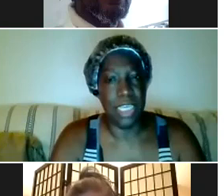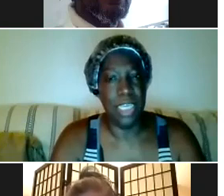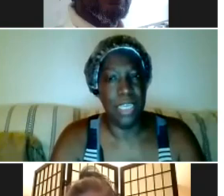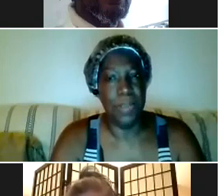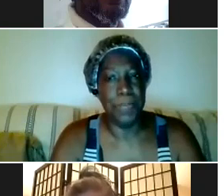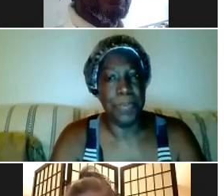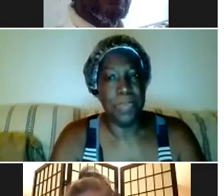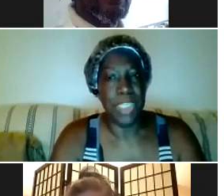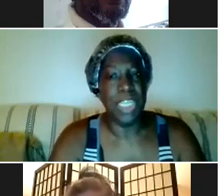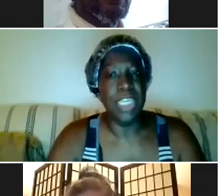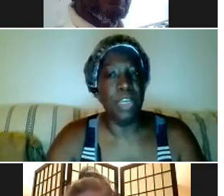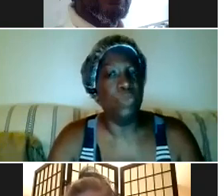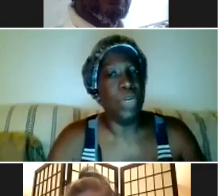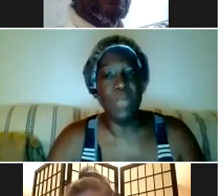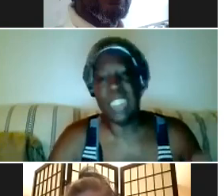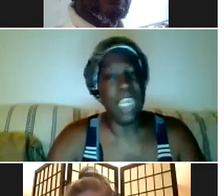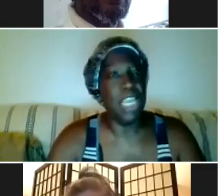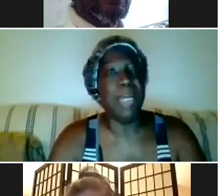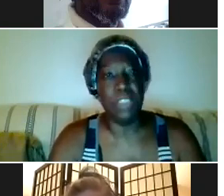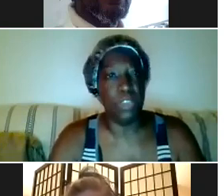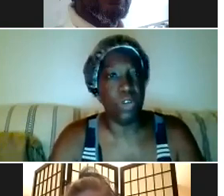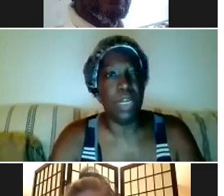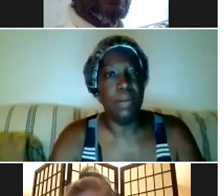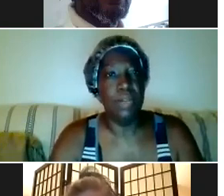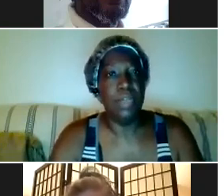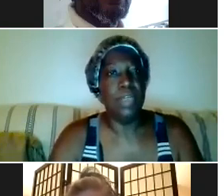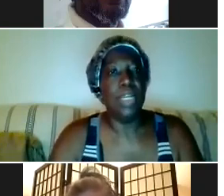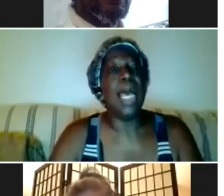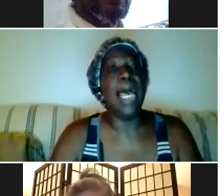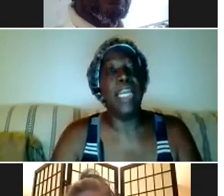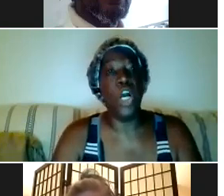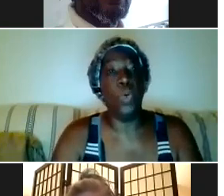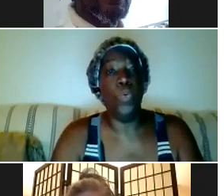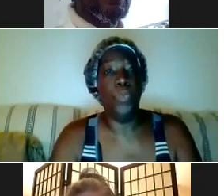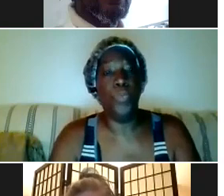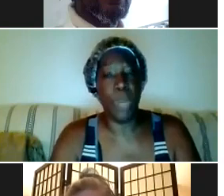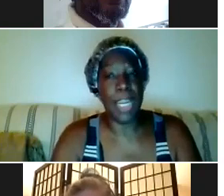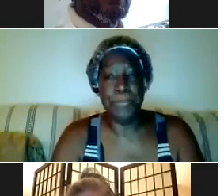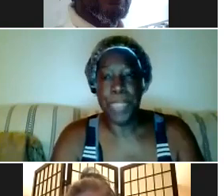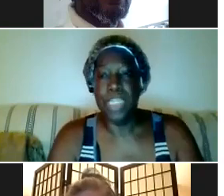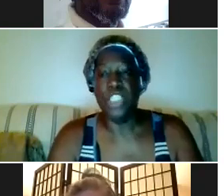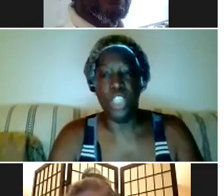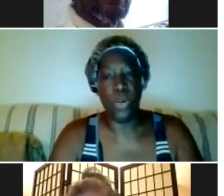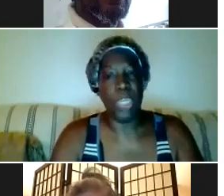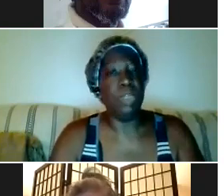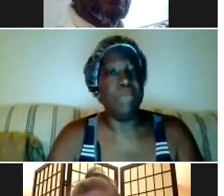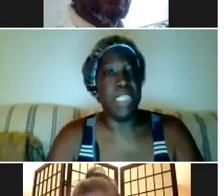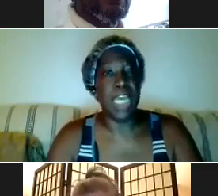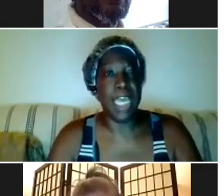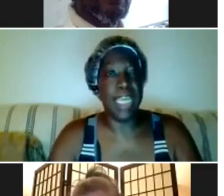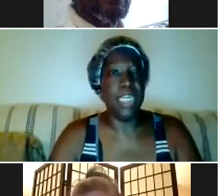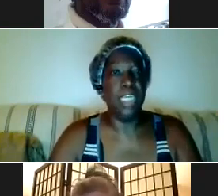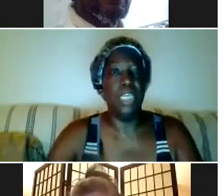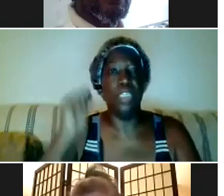next. And then what are we saying about the store? I go, right? So it would